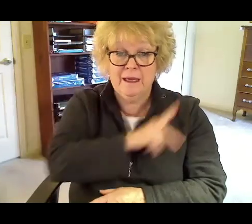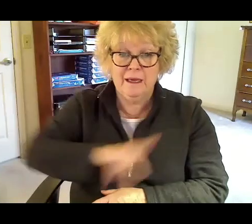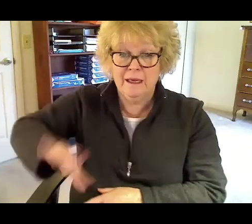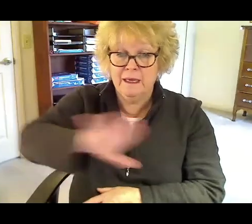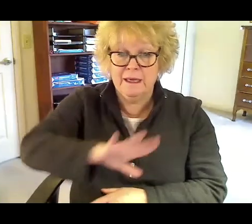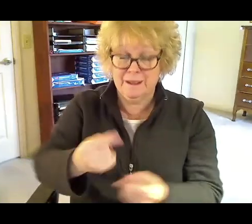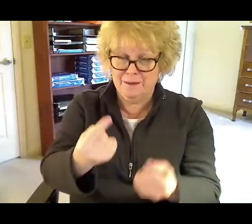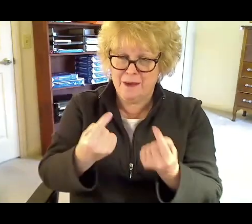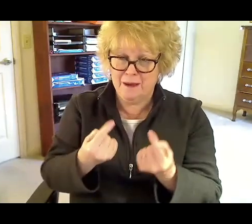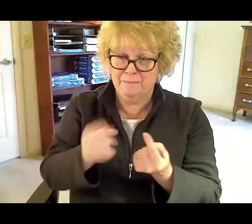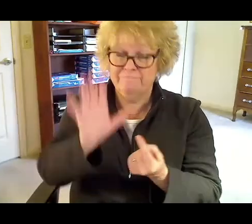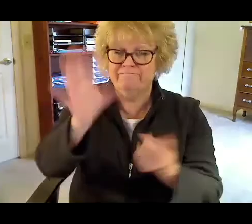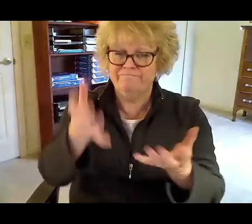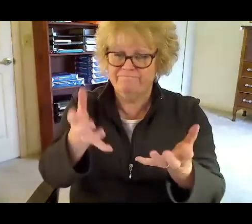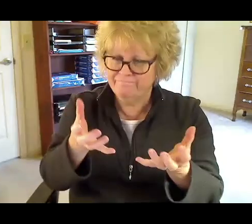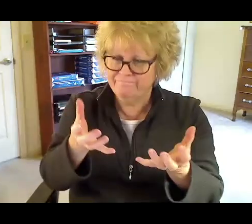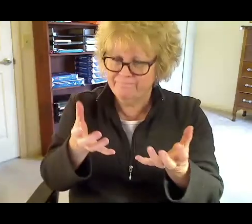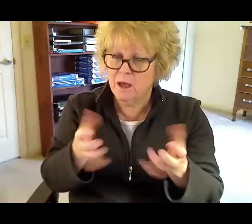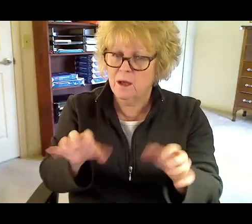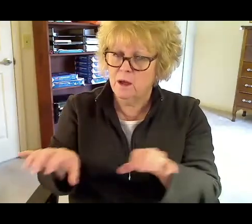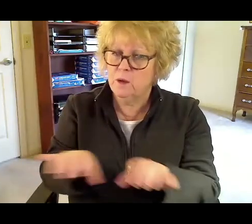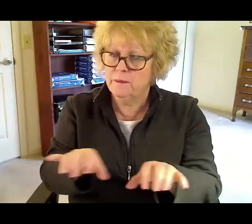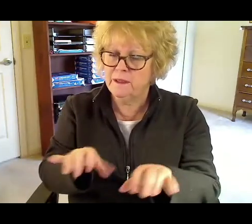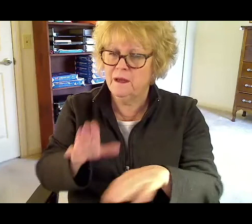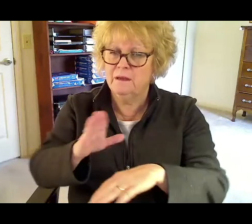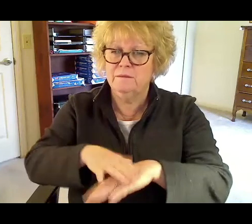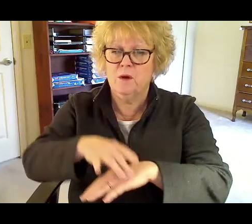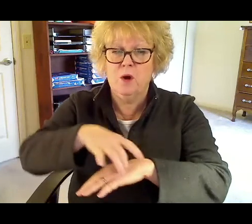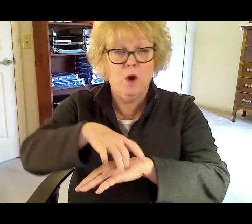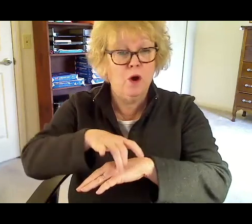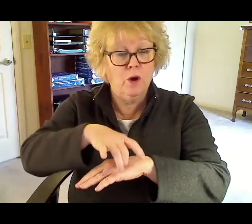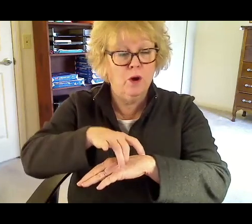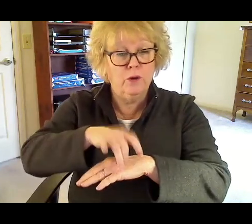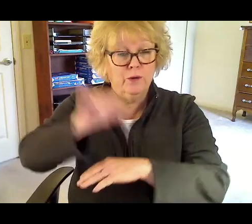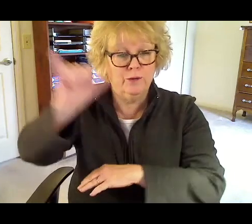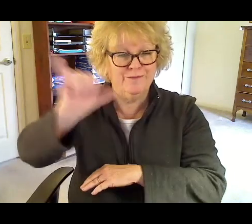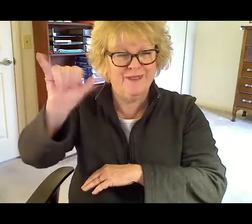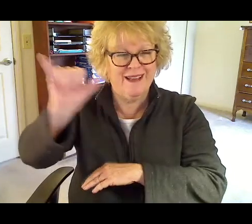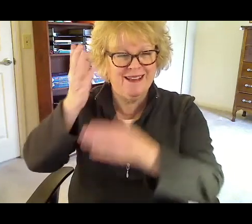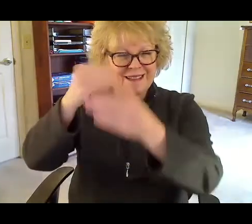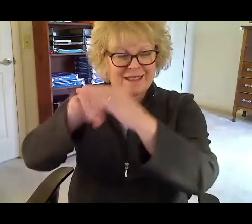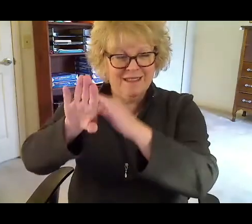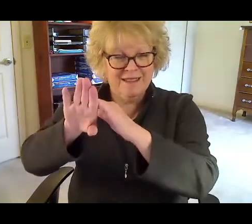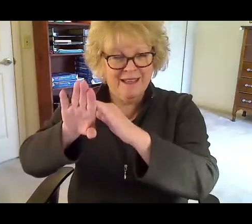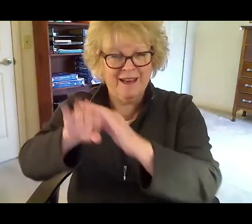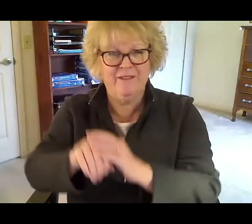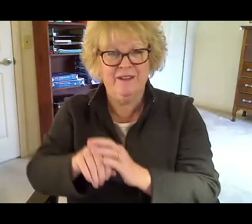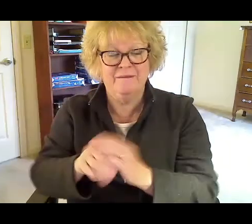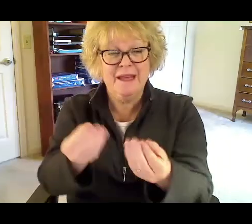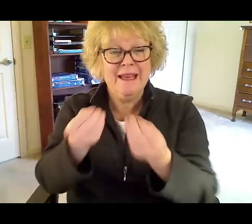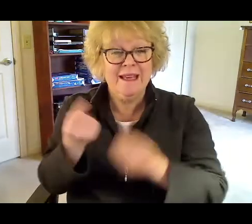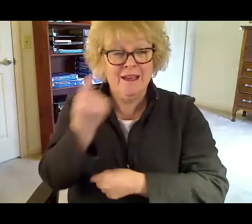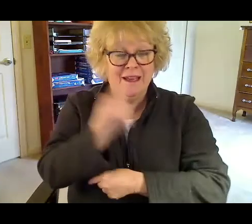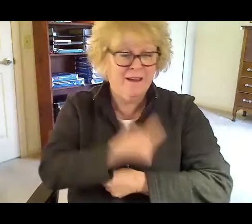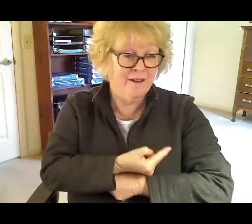come, thy will be done, on earth as it is in heaven. Give